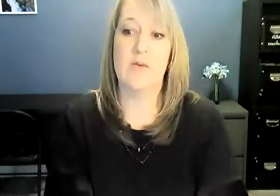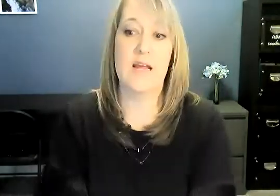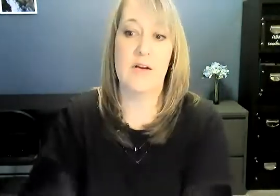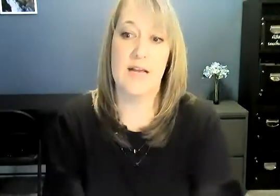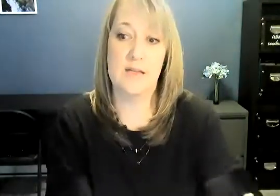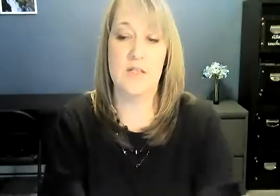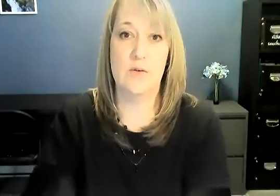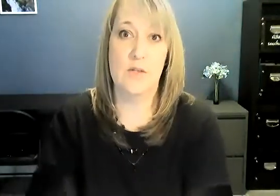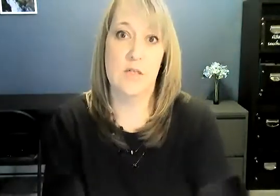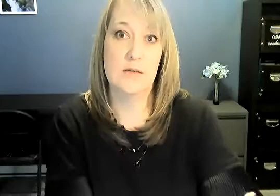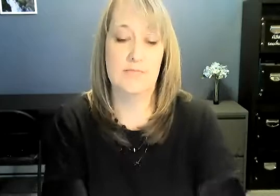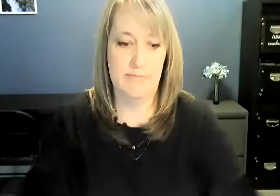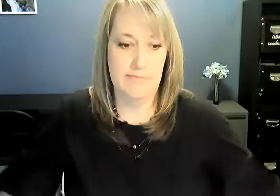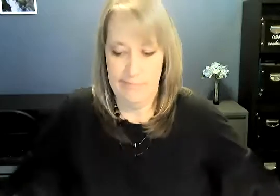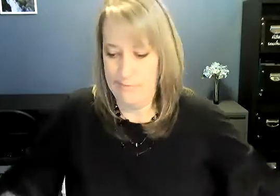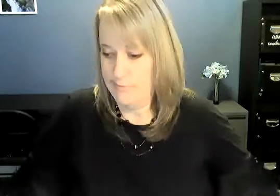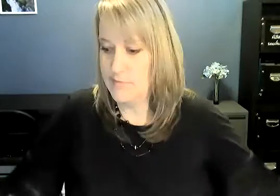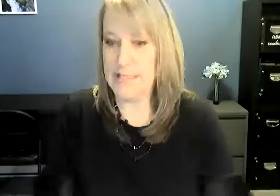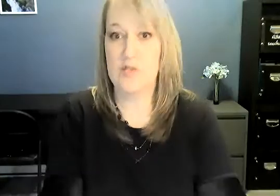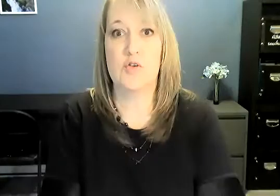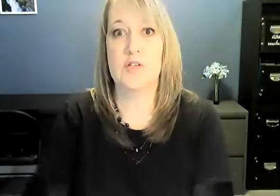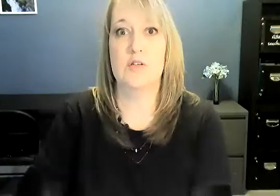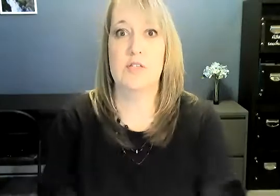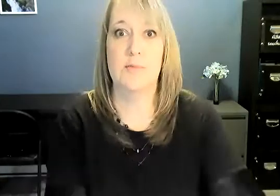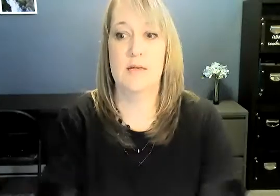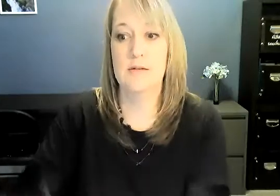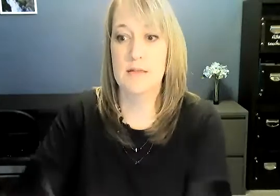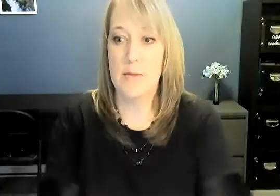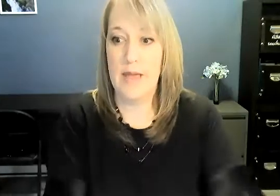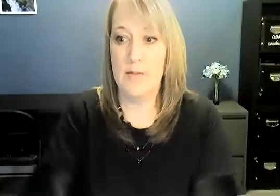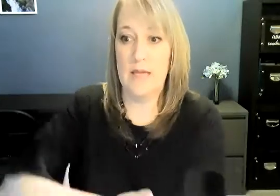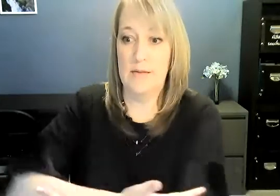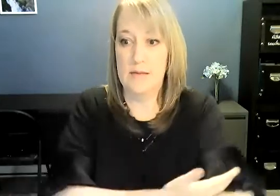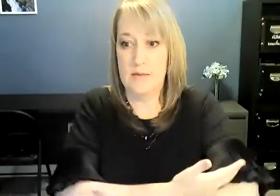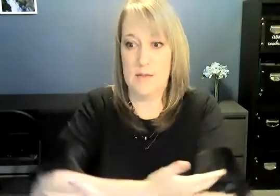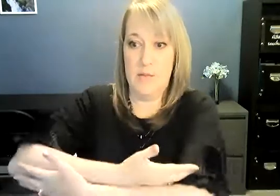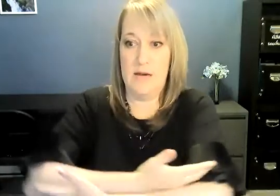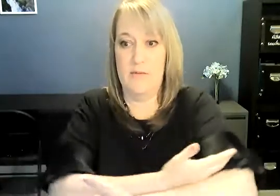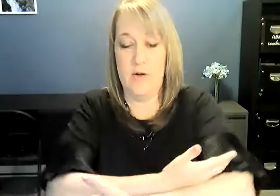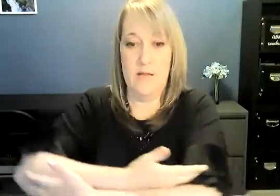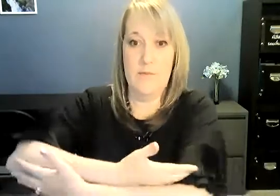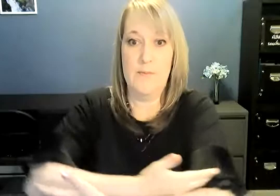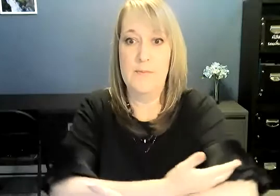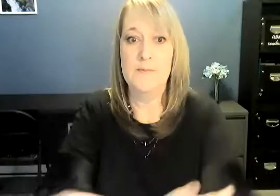here next to your, like your torso, your stomach, baby. Swing back and forth.